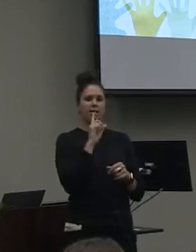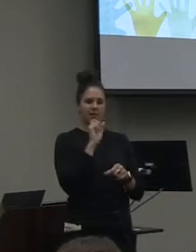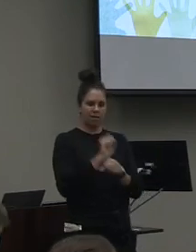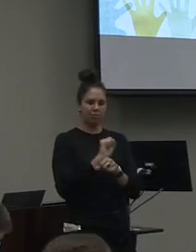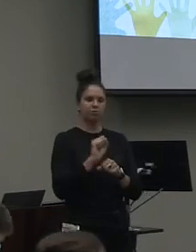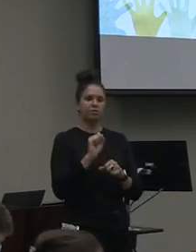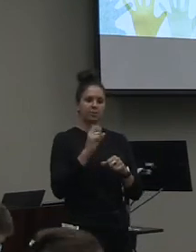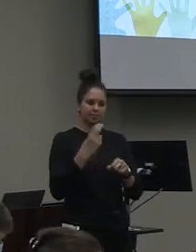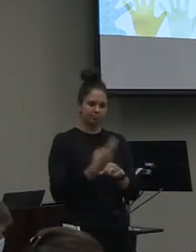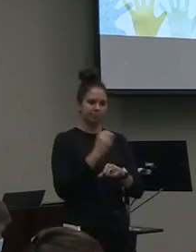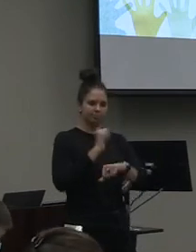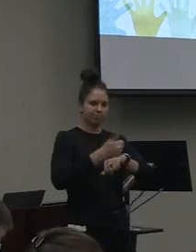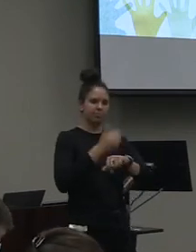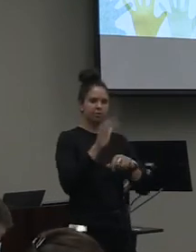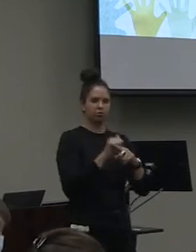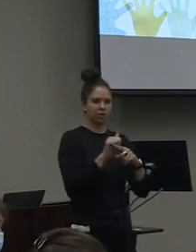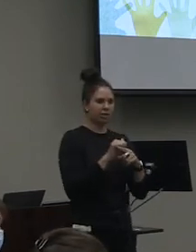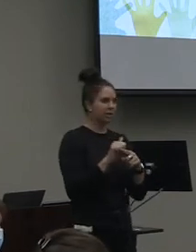the